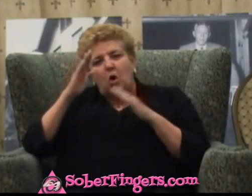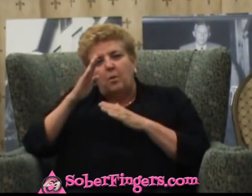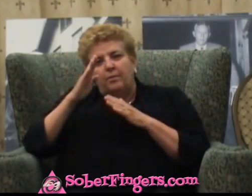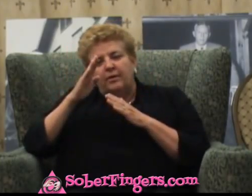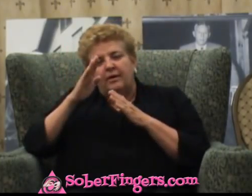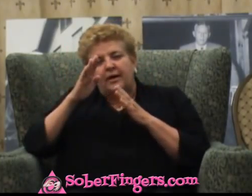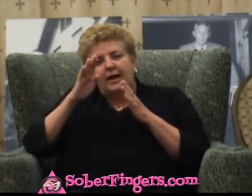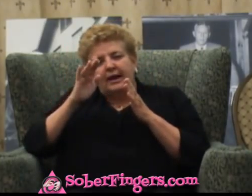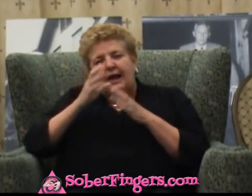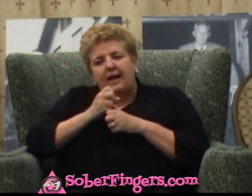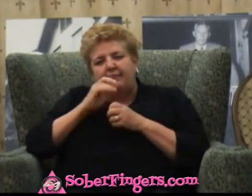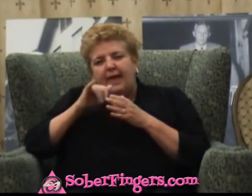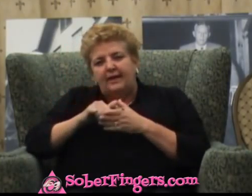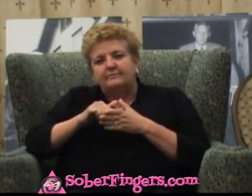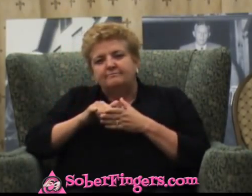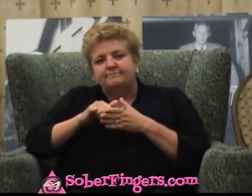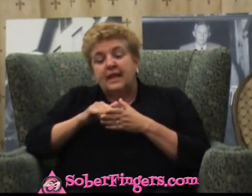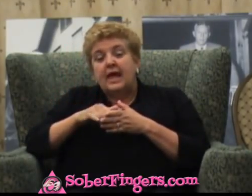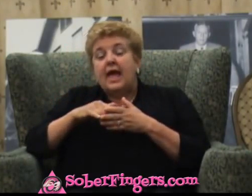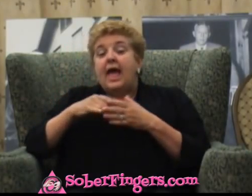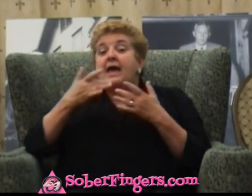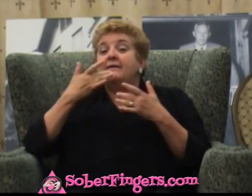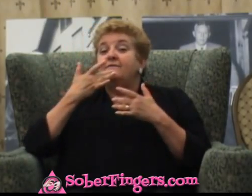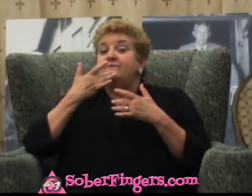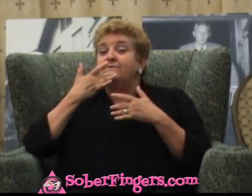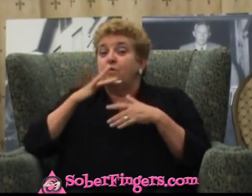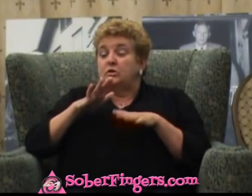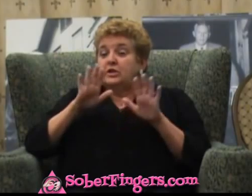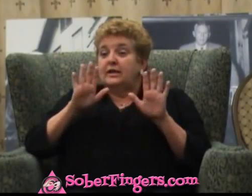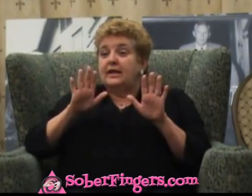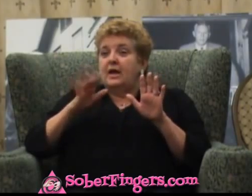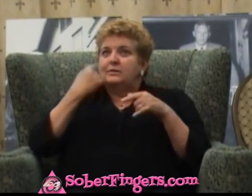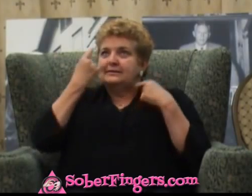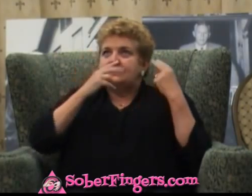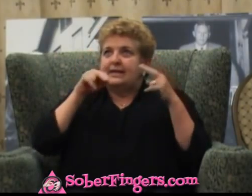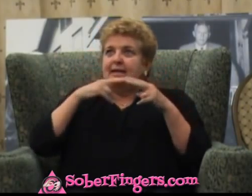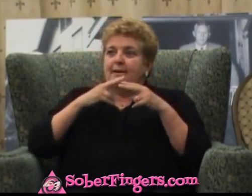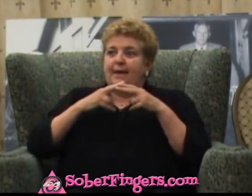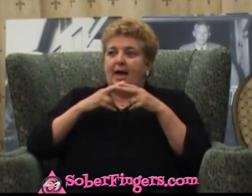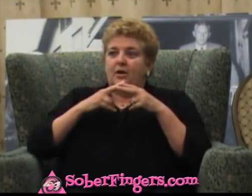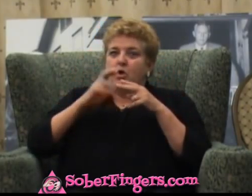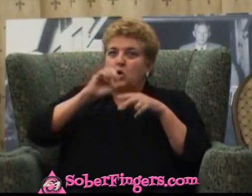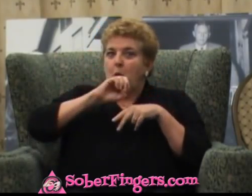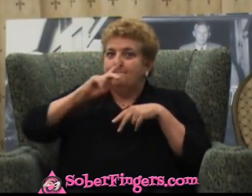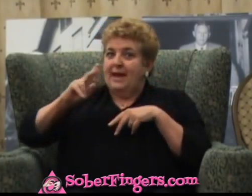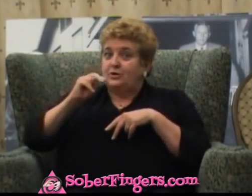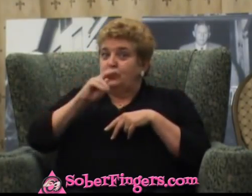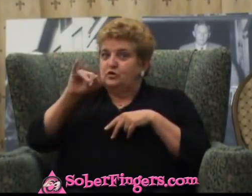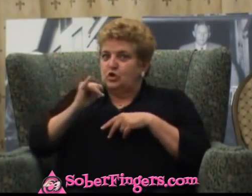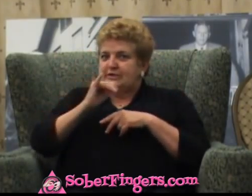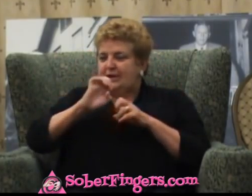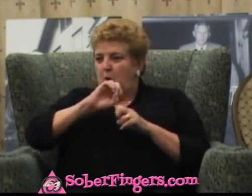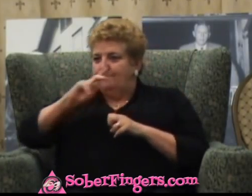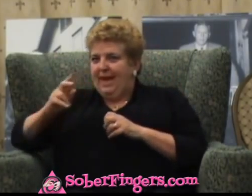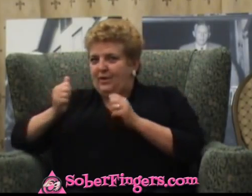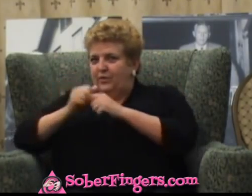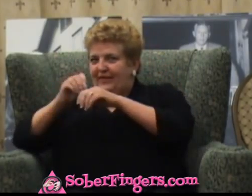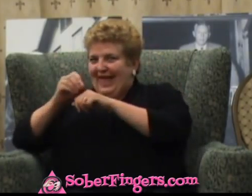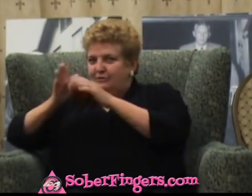of hope. Unfortunately, I also got the idea that getting back together with this guy in New Jersey was a good one. And I started making trips back and forth to New Jersey,